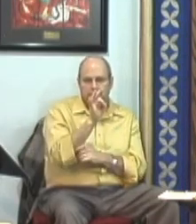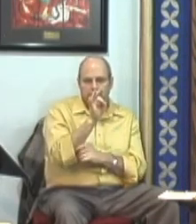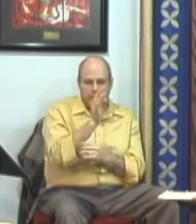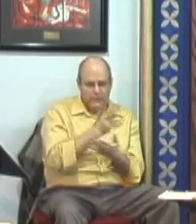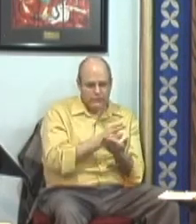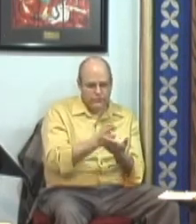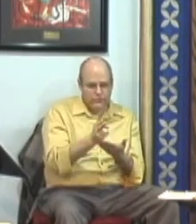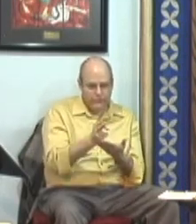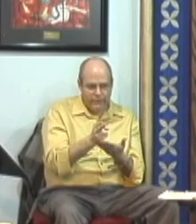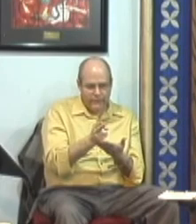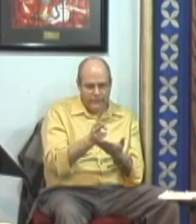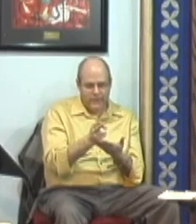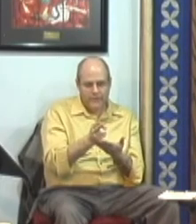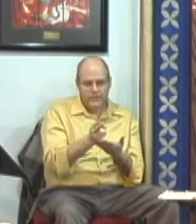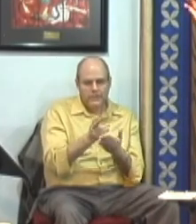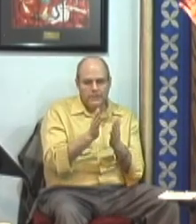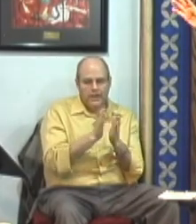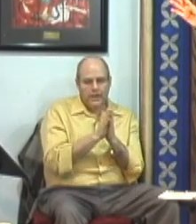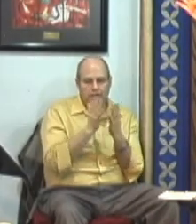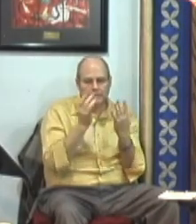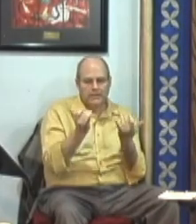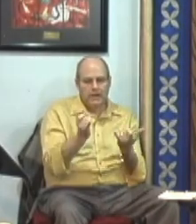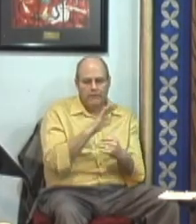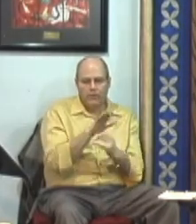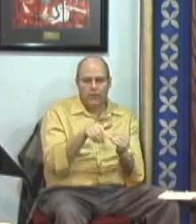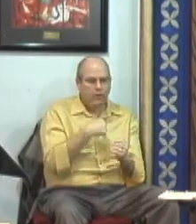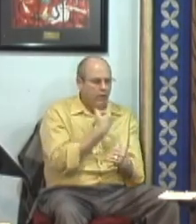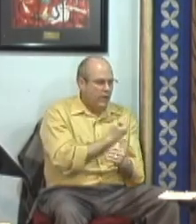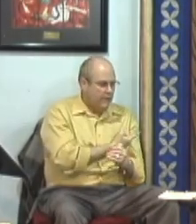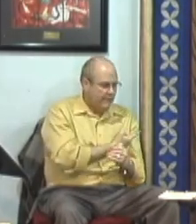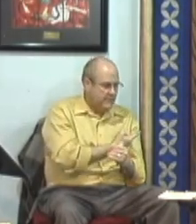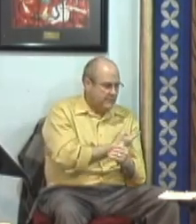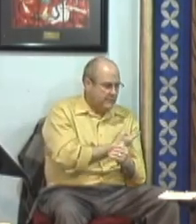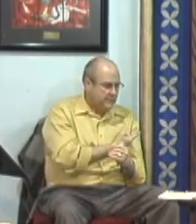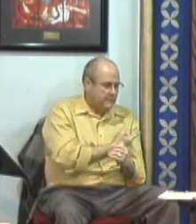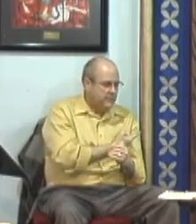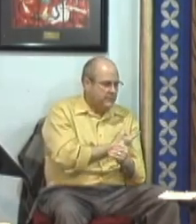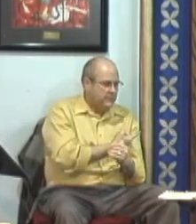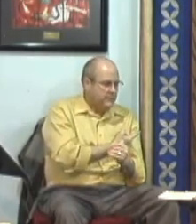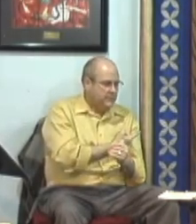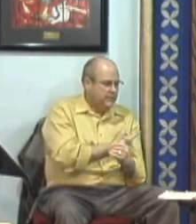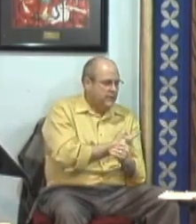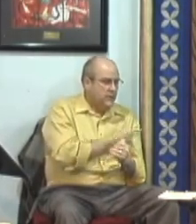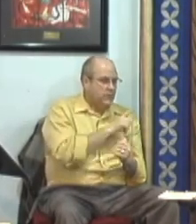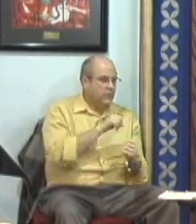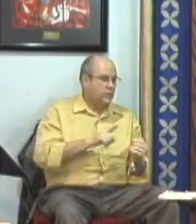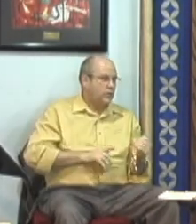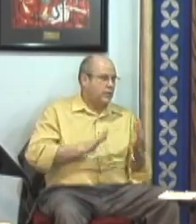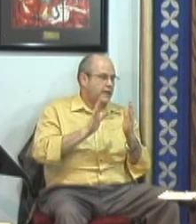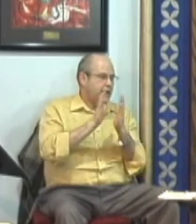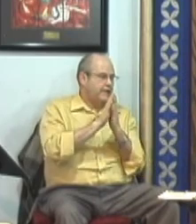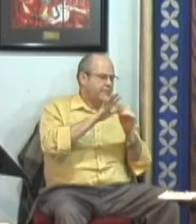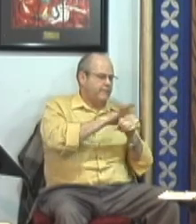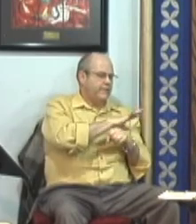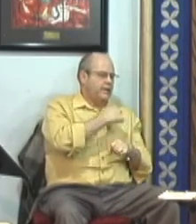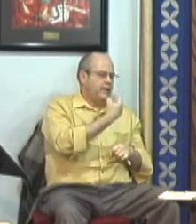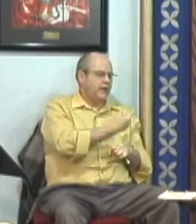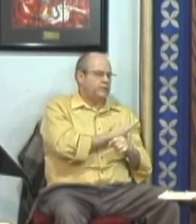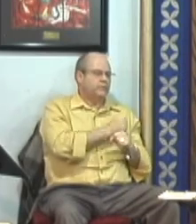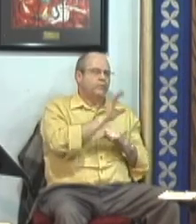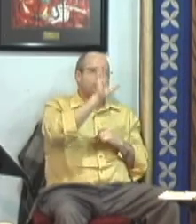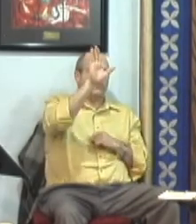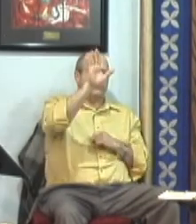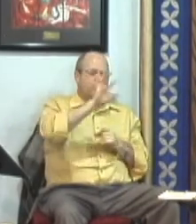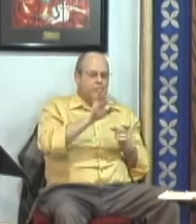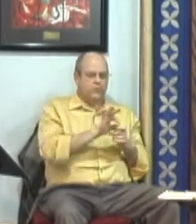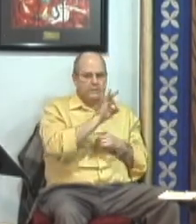truth. So I ask right now for all of us in the sound of my voice right now, Lord, I ask that you would fill us with your